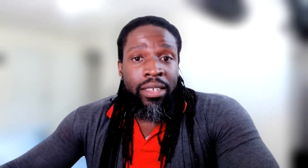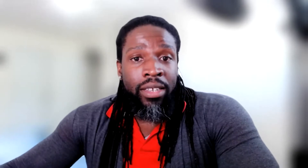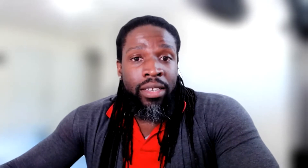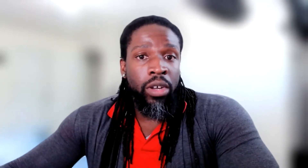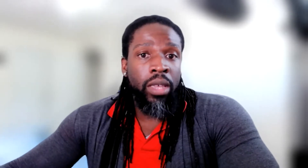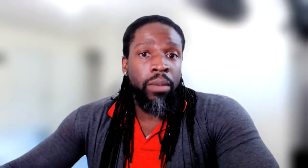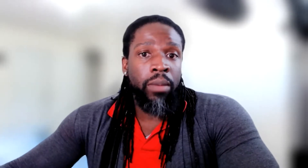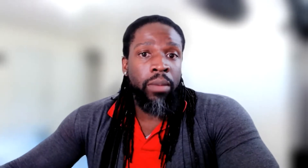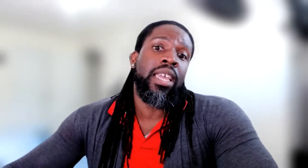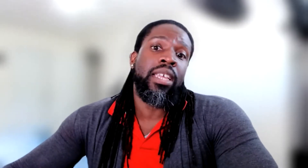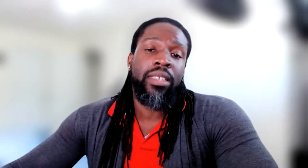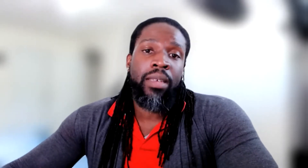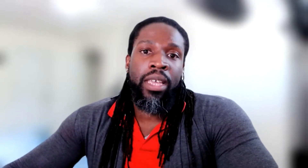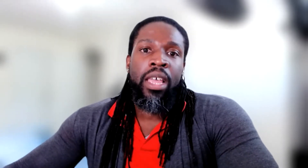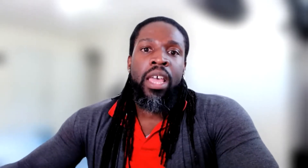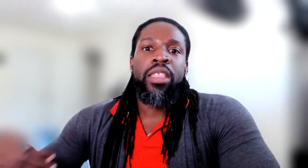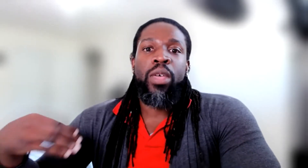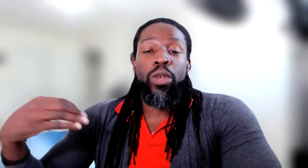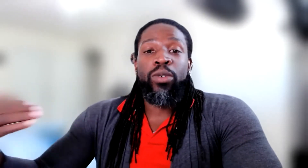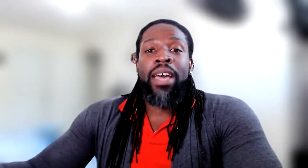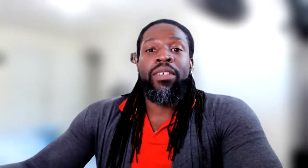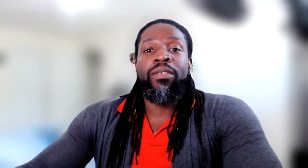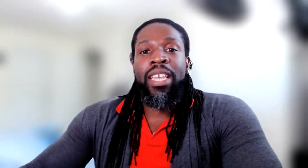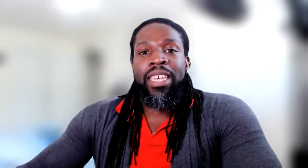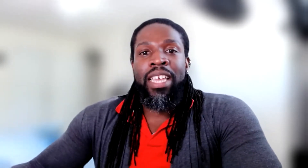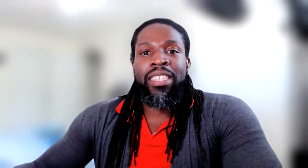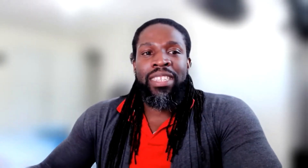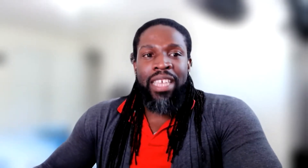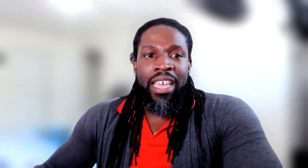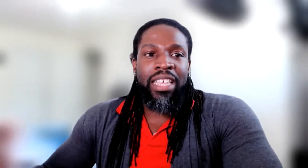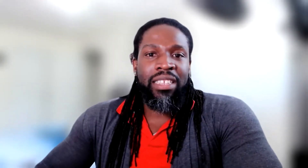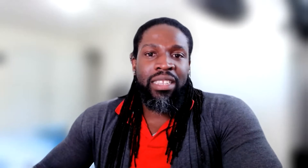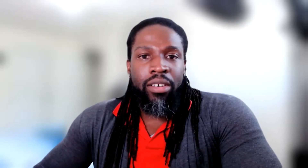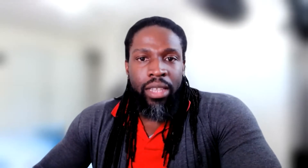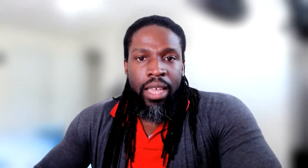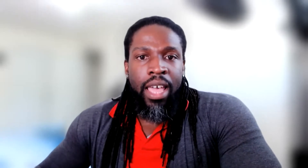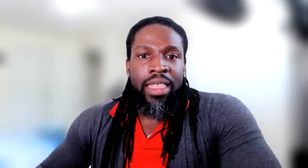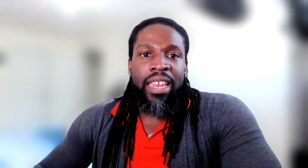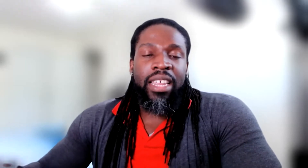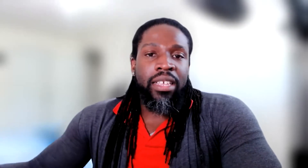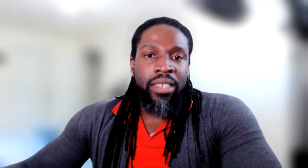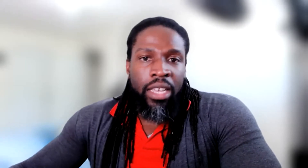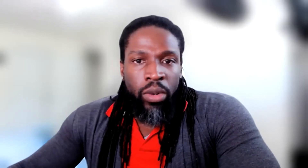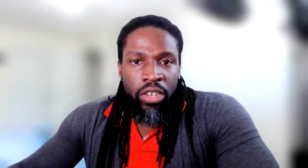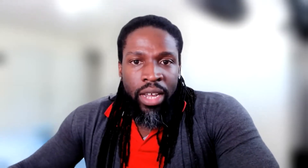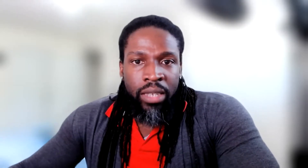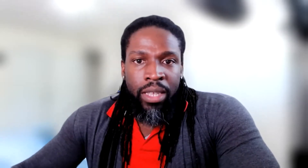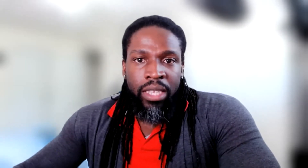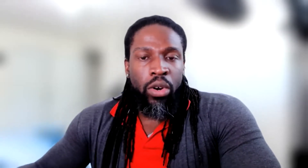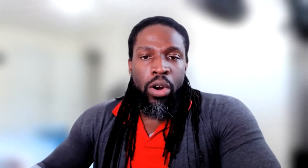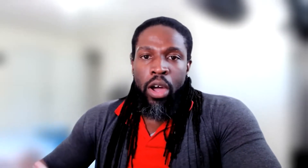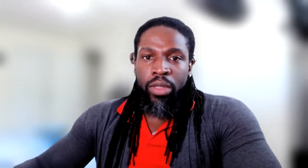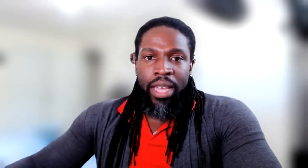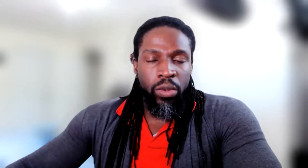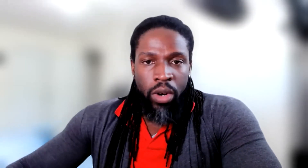have isolated monkeypox DNA in semen, that we don't have enough data yet to say necessarily that it is sexually